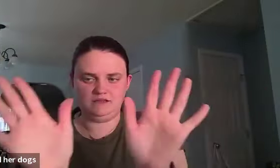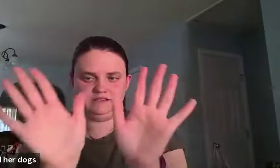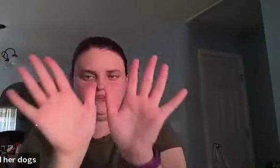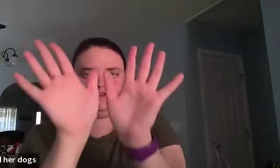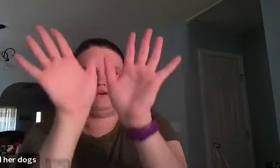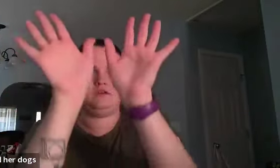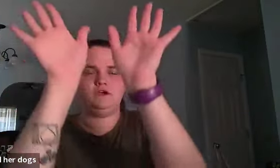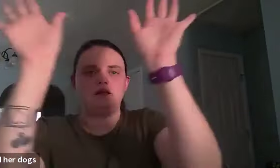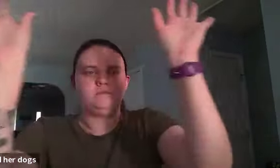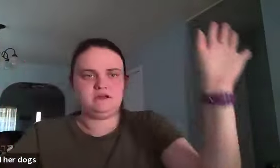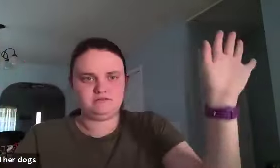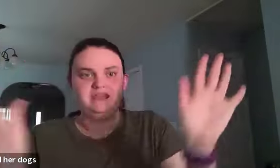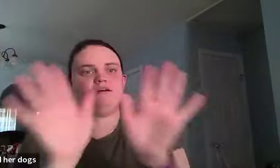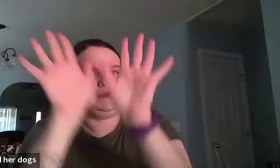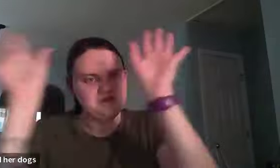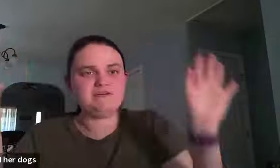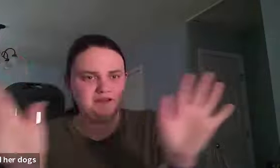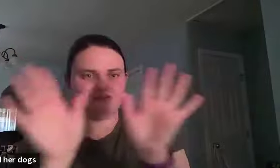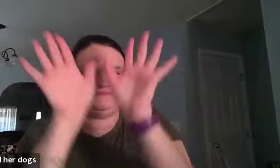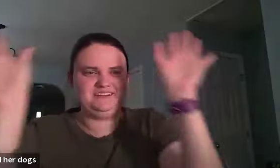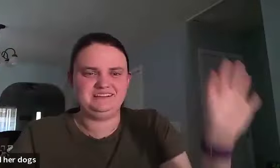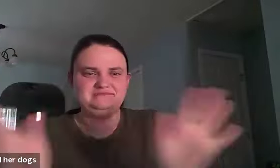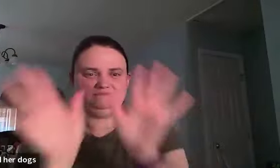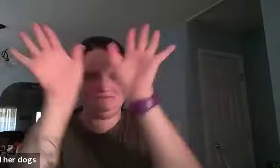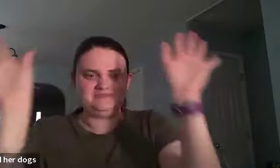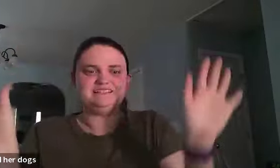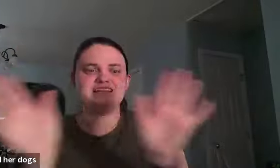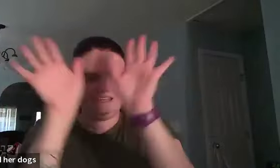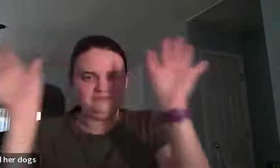coming together and then going up and out. Yeah, up and out. Okay, good. Sunday.